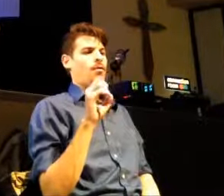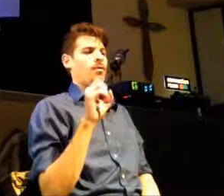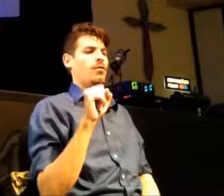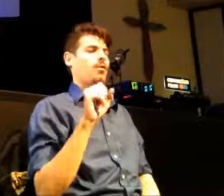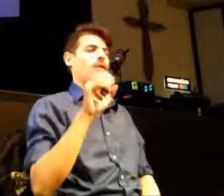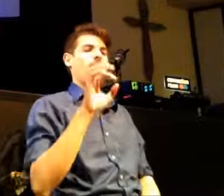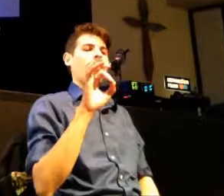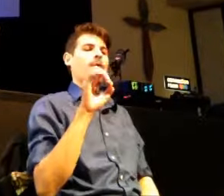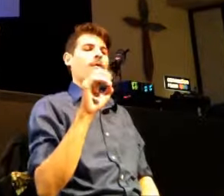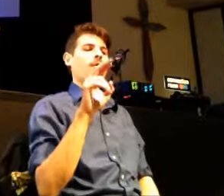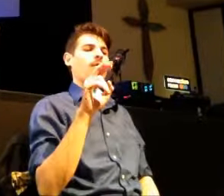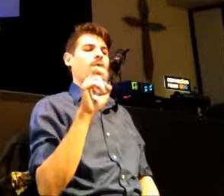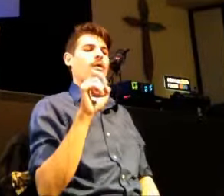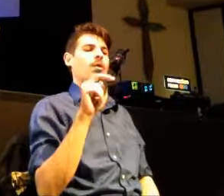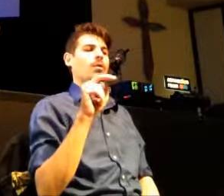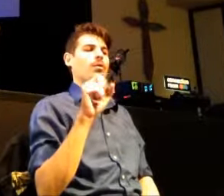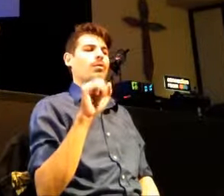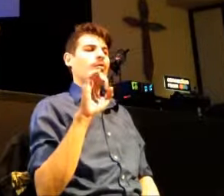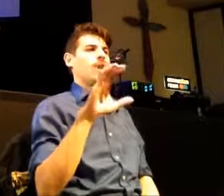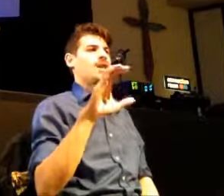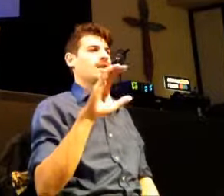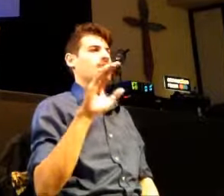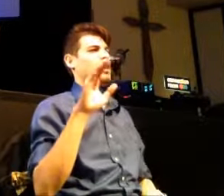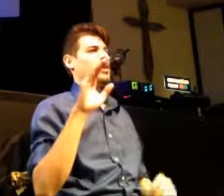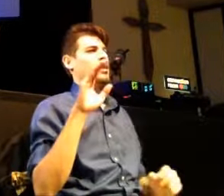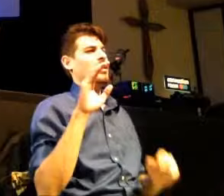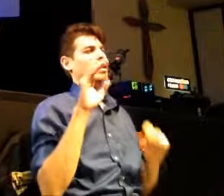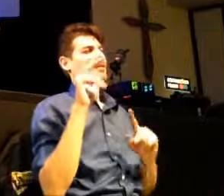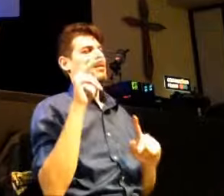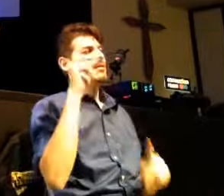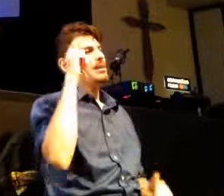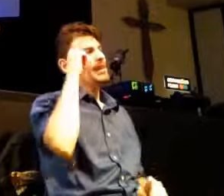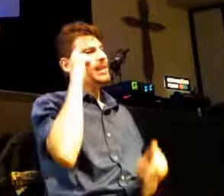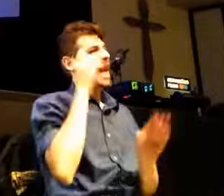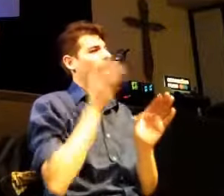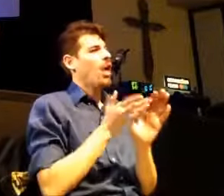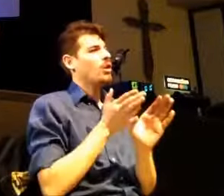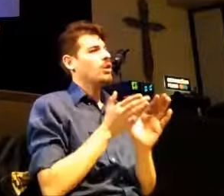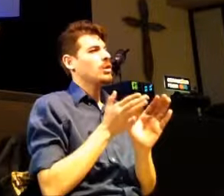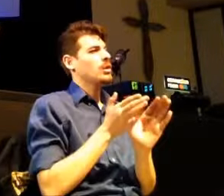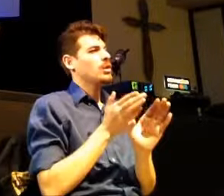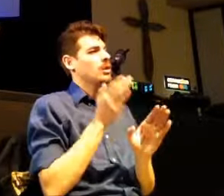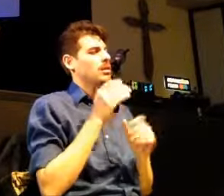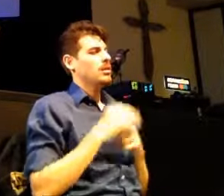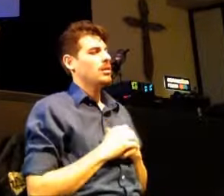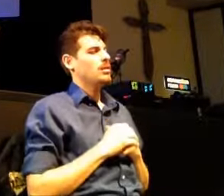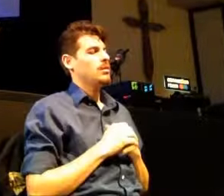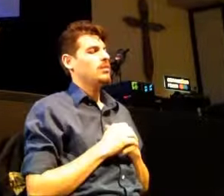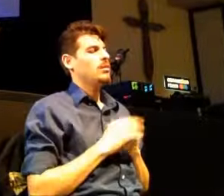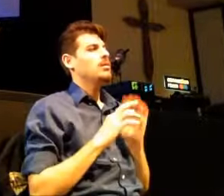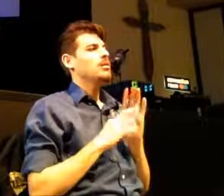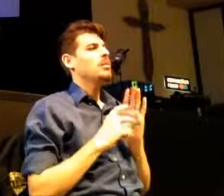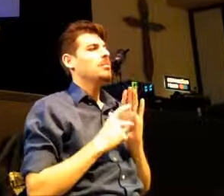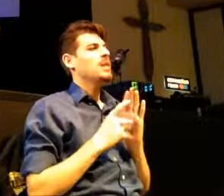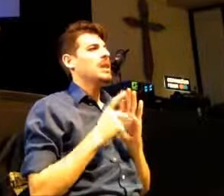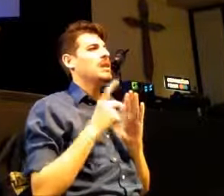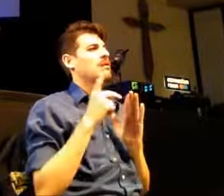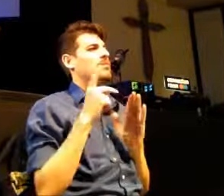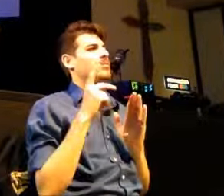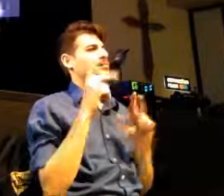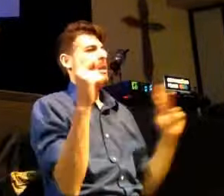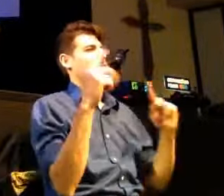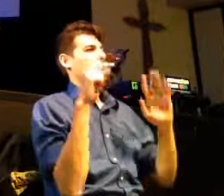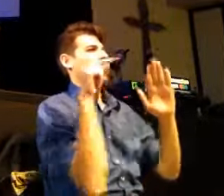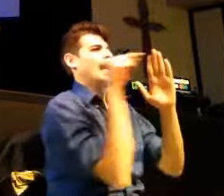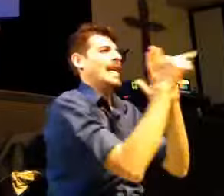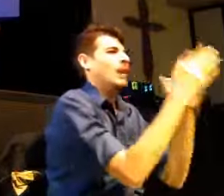people go, so what is that? That sounds like, and it's dealing with the worst in our population, serial murders and